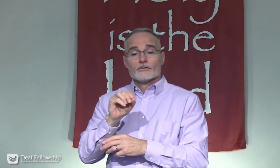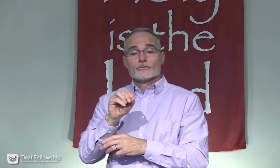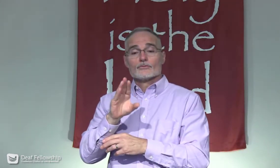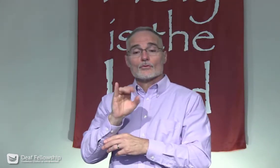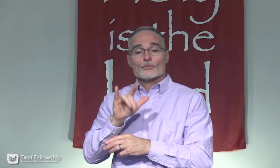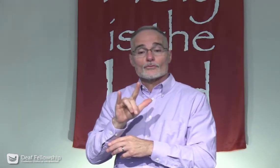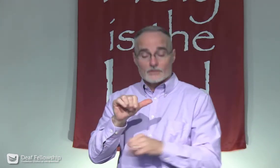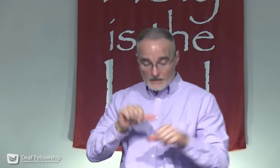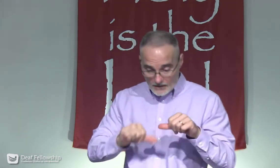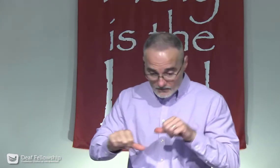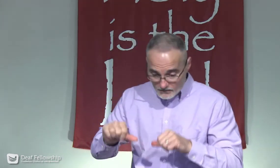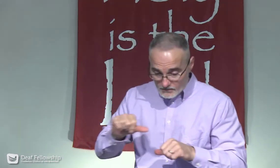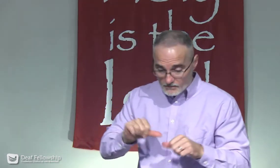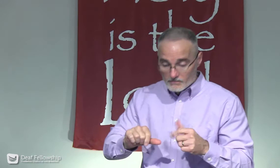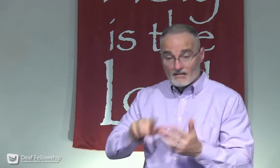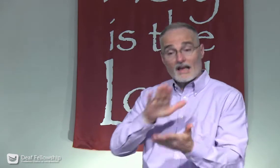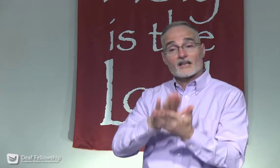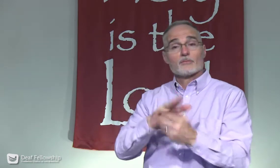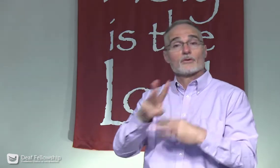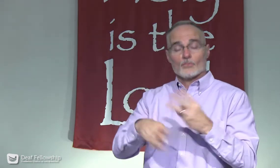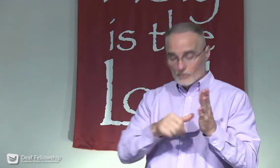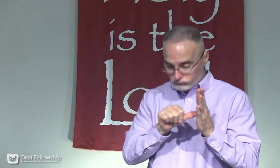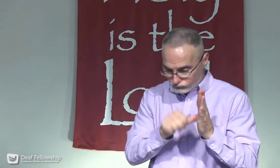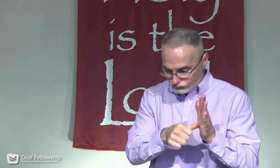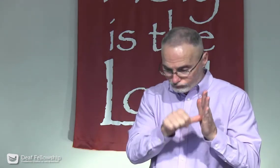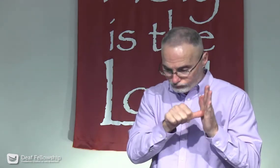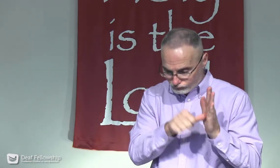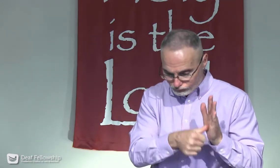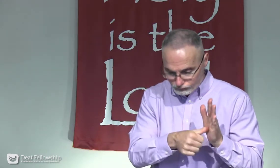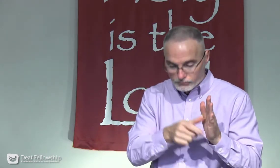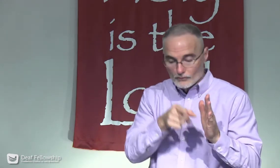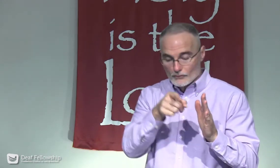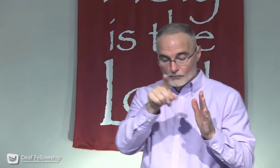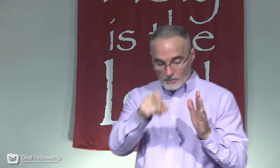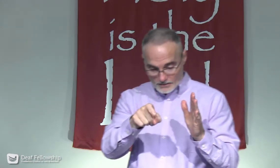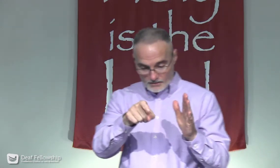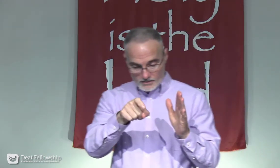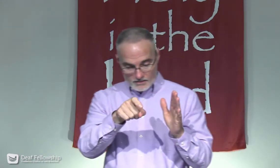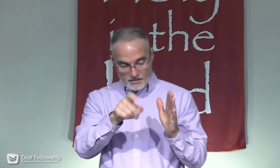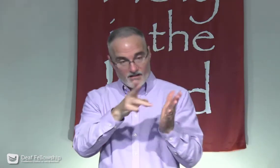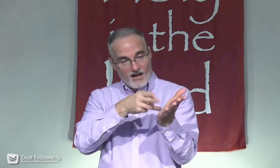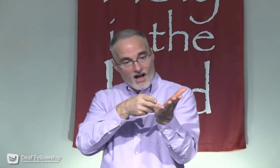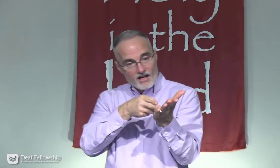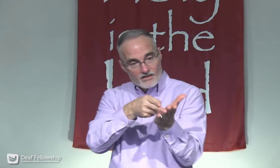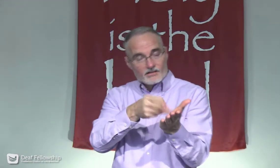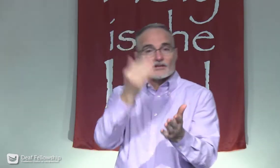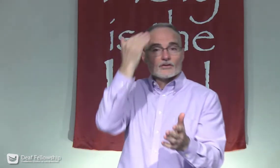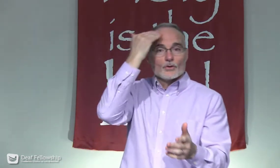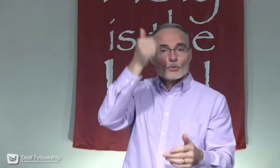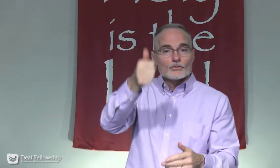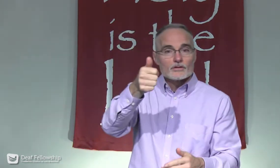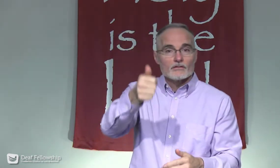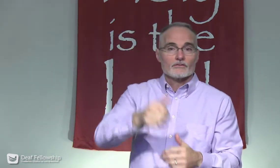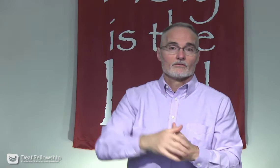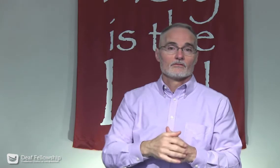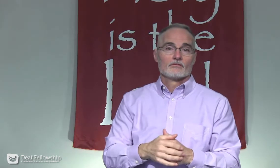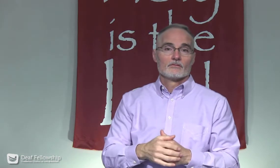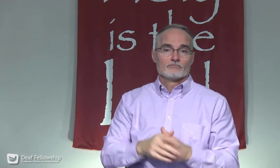in the media, in social media, in the academic world. There's so much